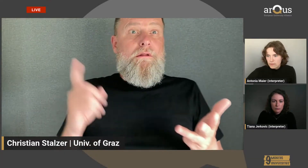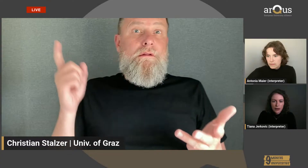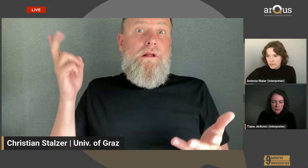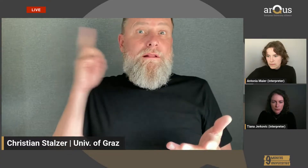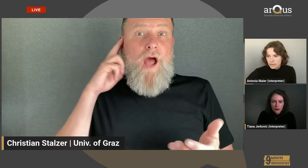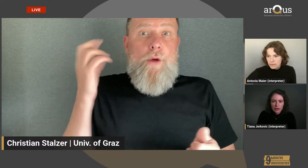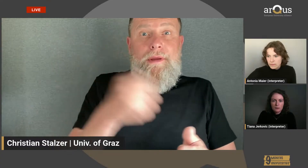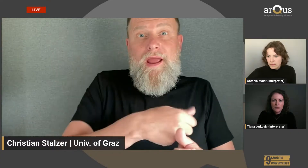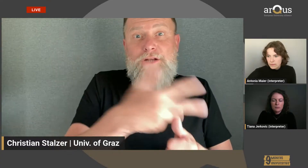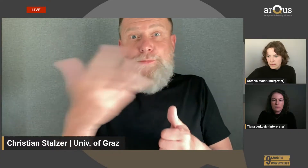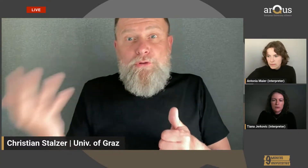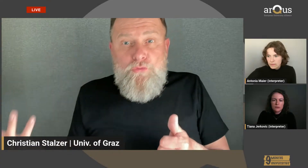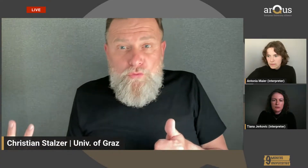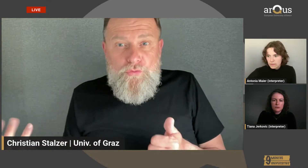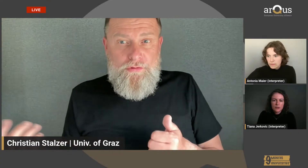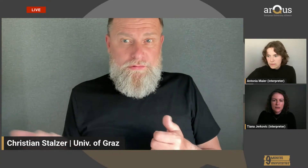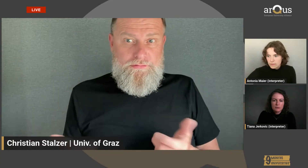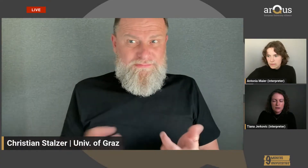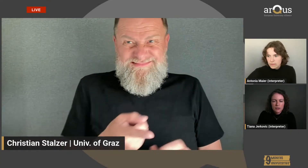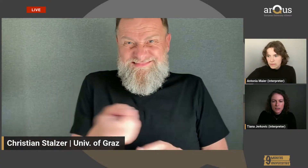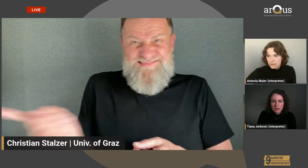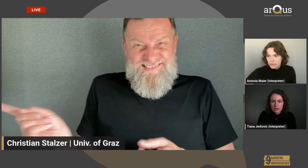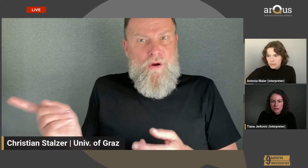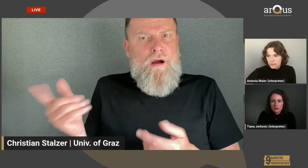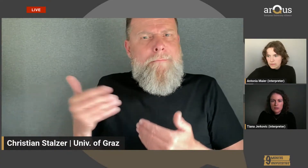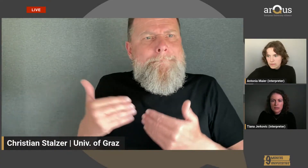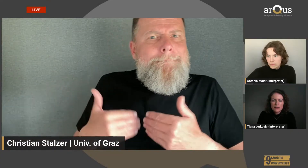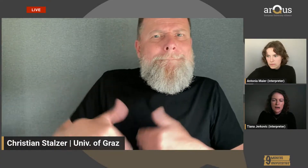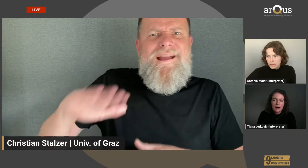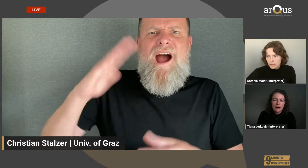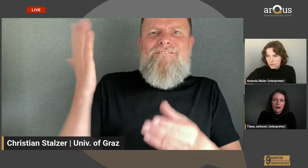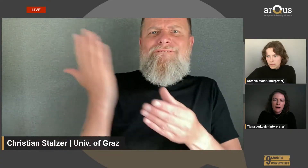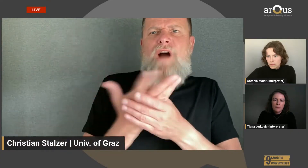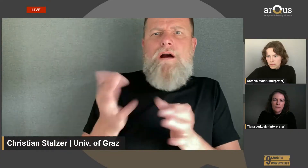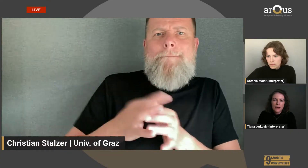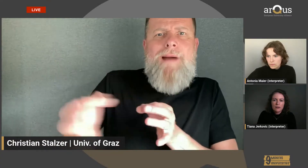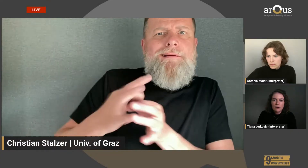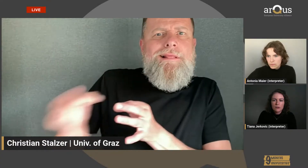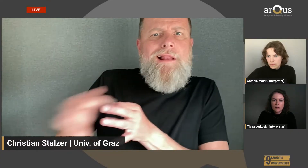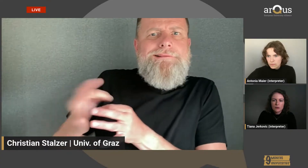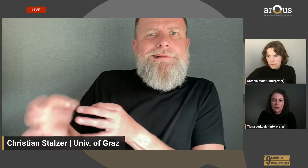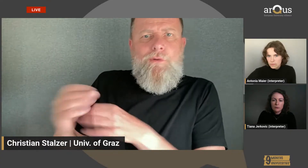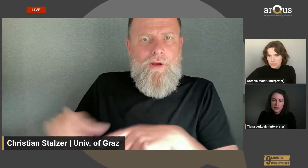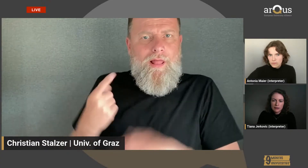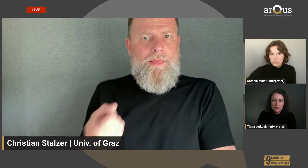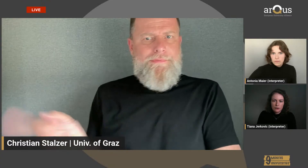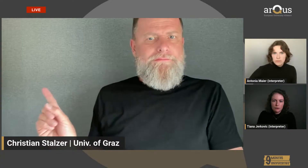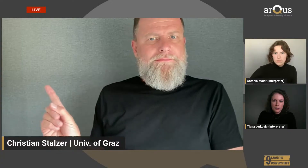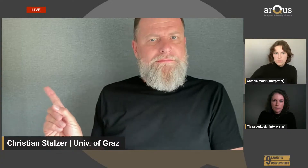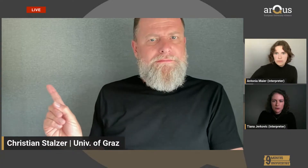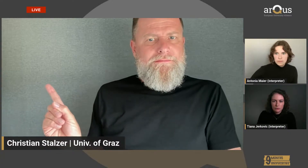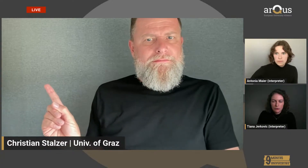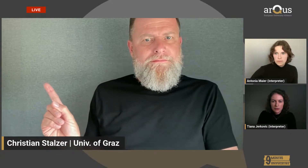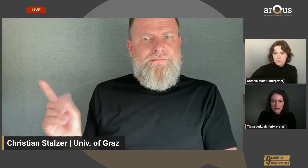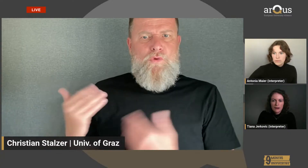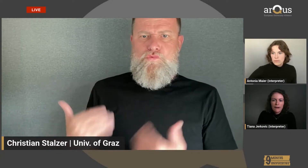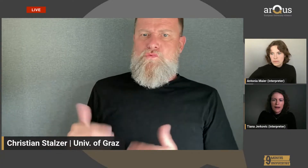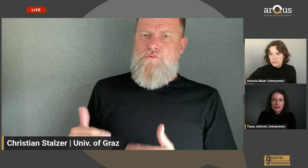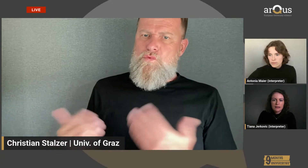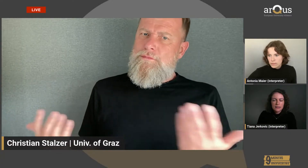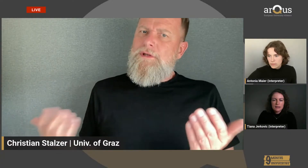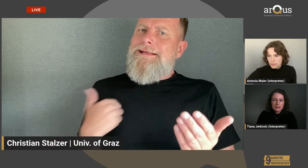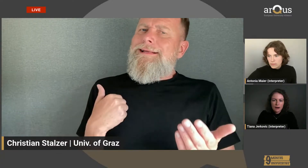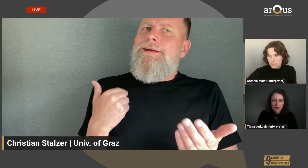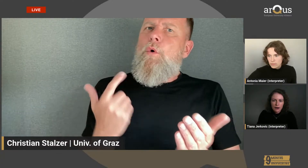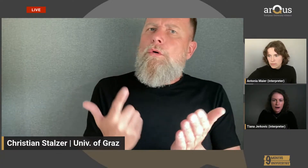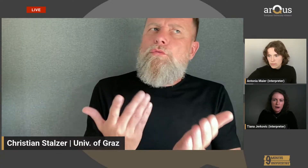deaf BIPOC, people with different migration histories, and also queer deaf people, of course.